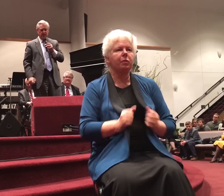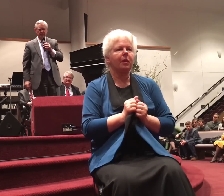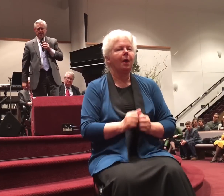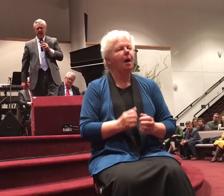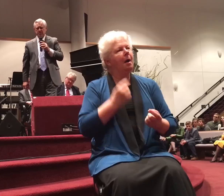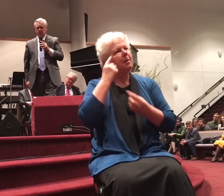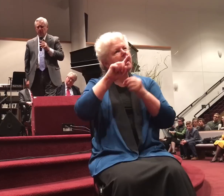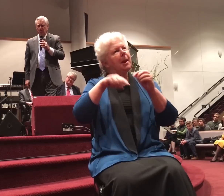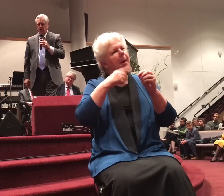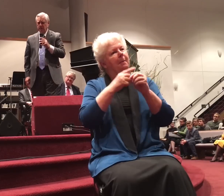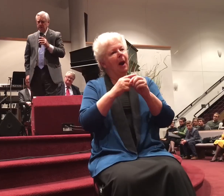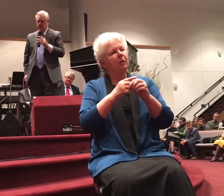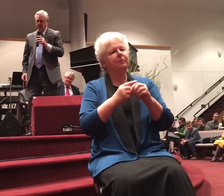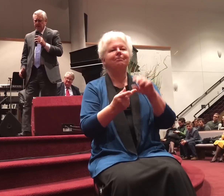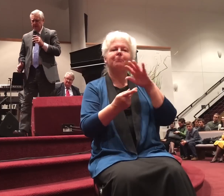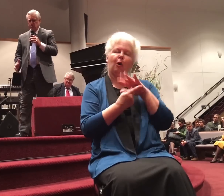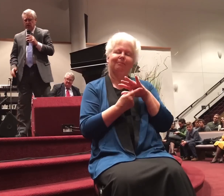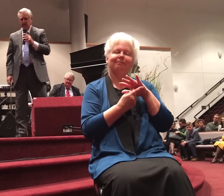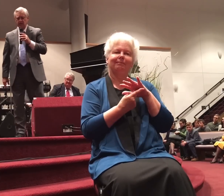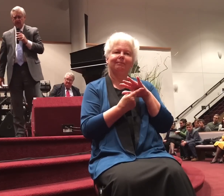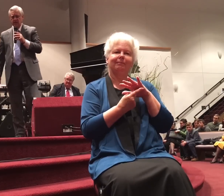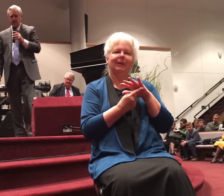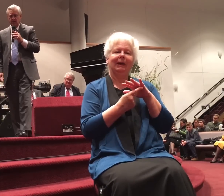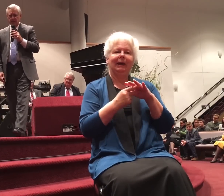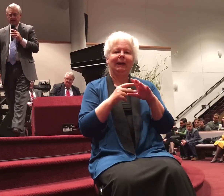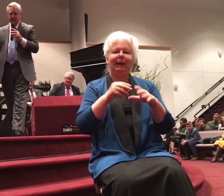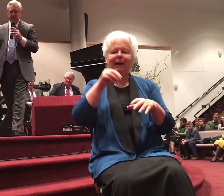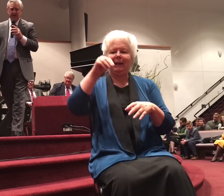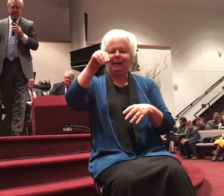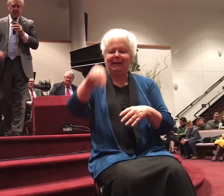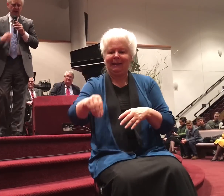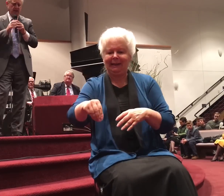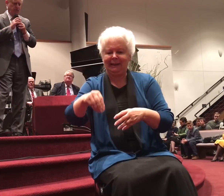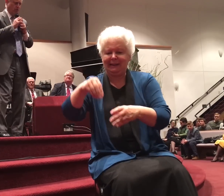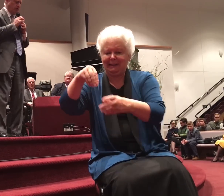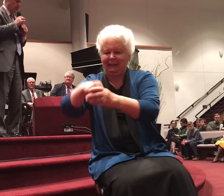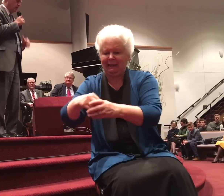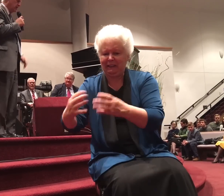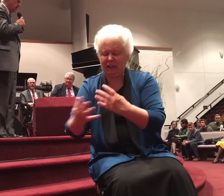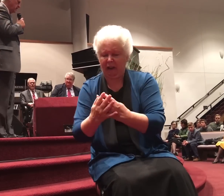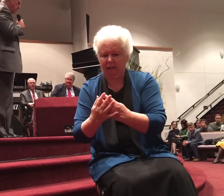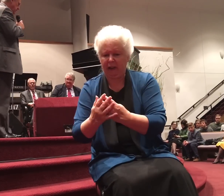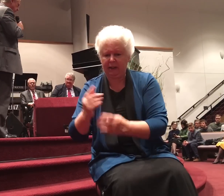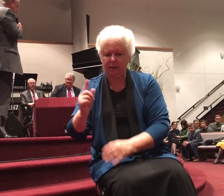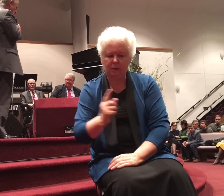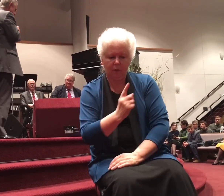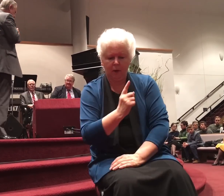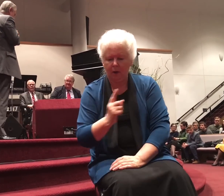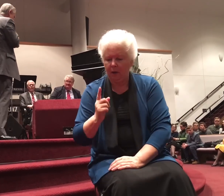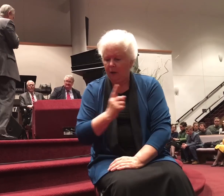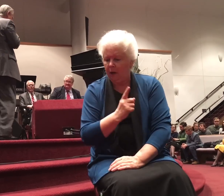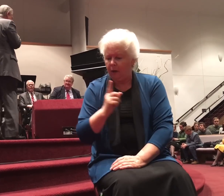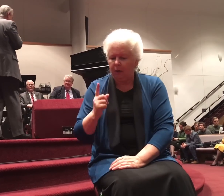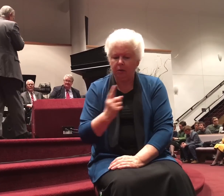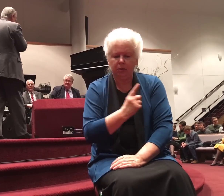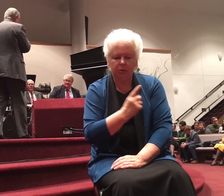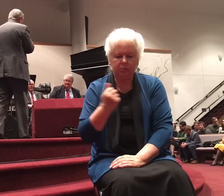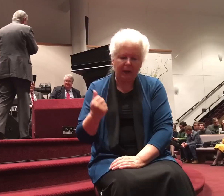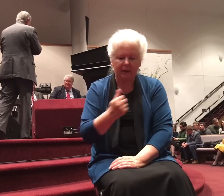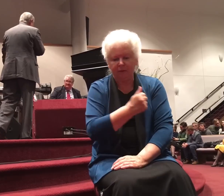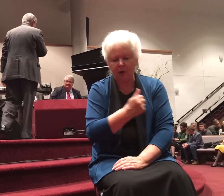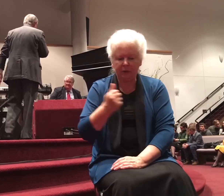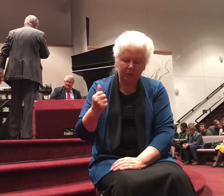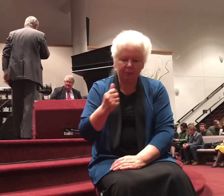I'm thinking of the Apostle Paul in jail. He's pacing back and forth. He's writing, he's